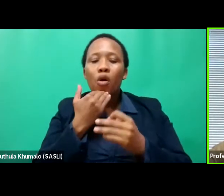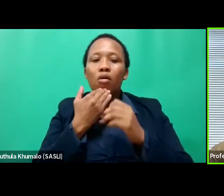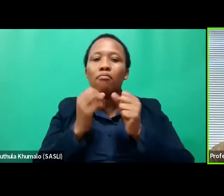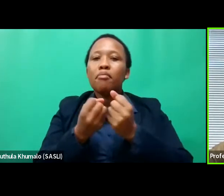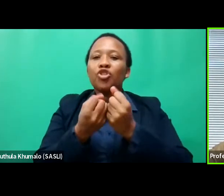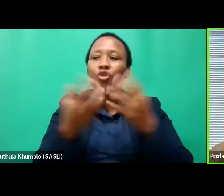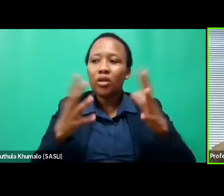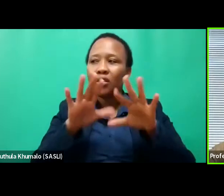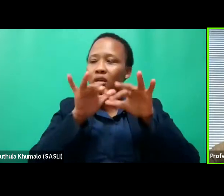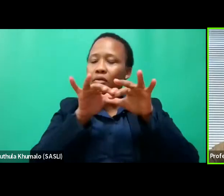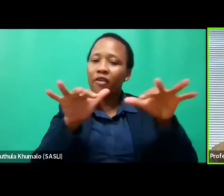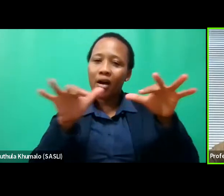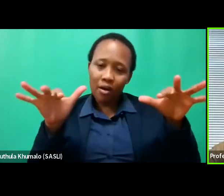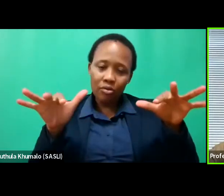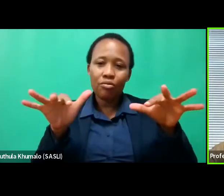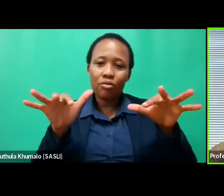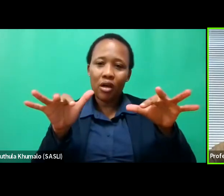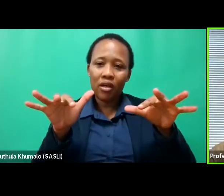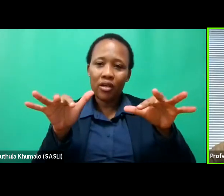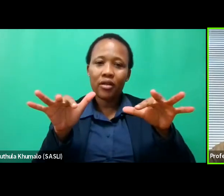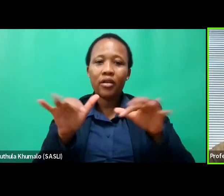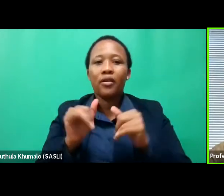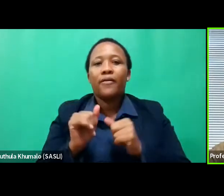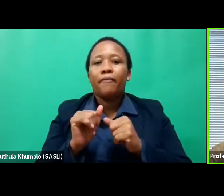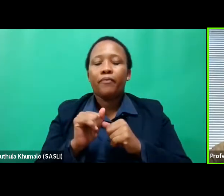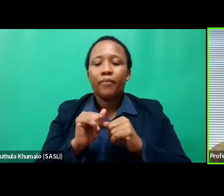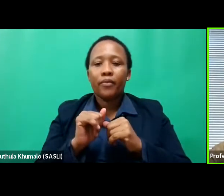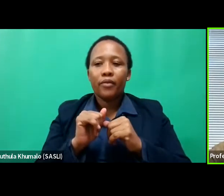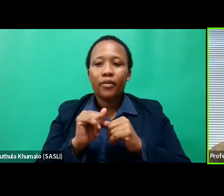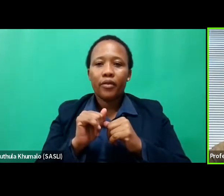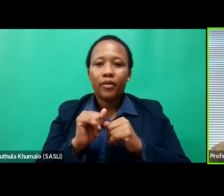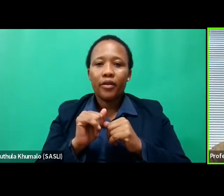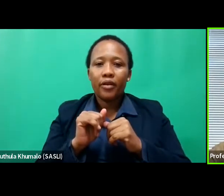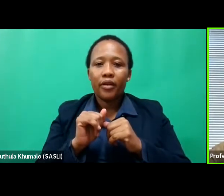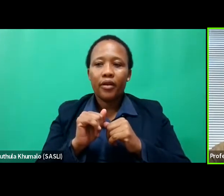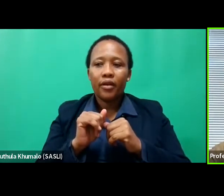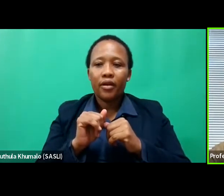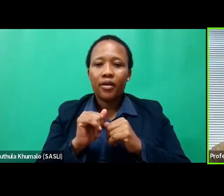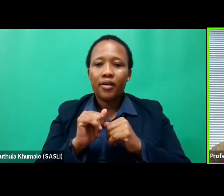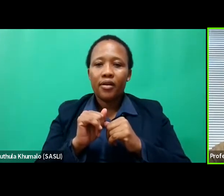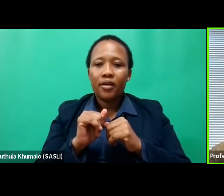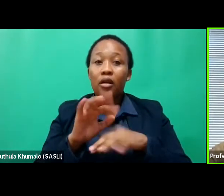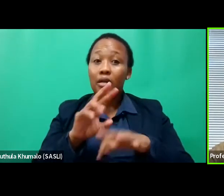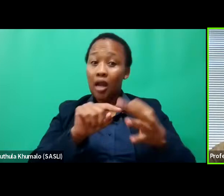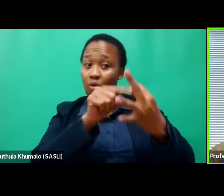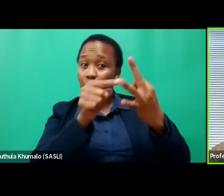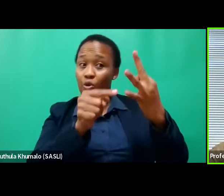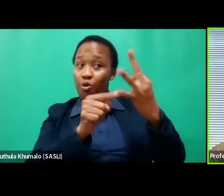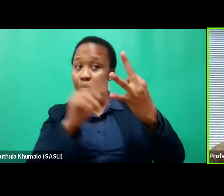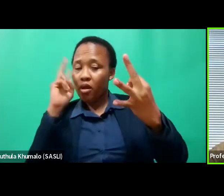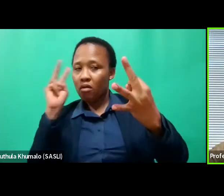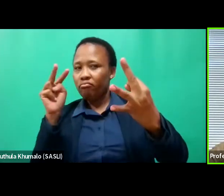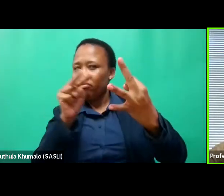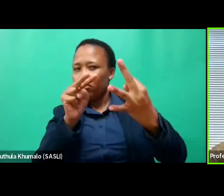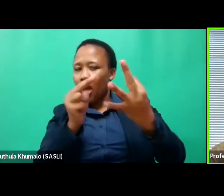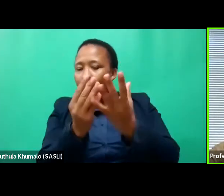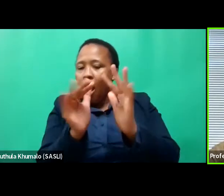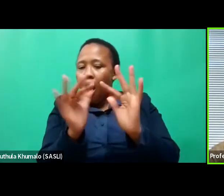What contribution can universities make to addressing those challenges?